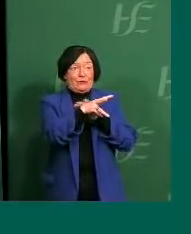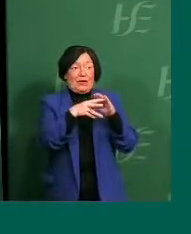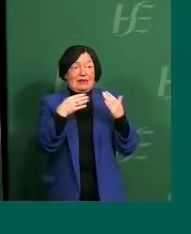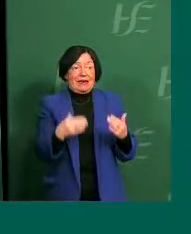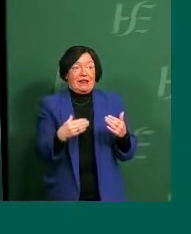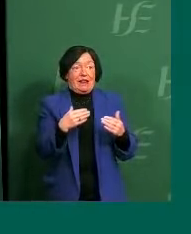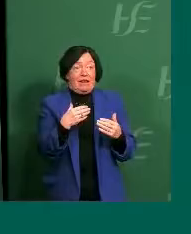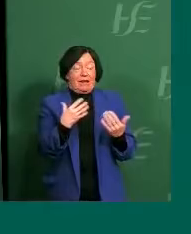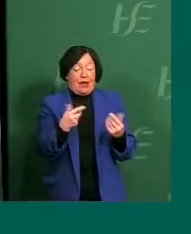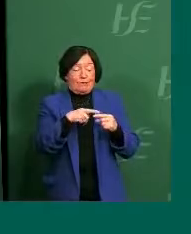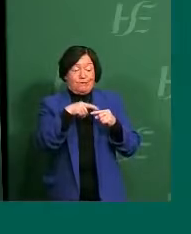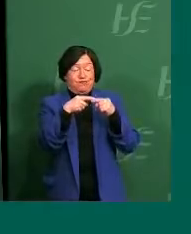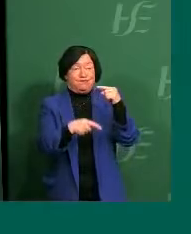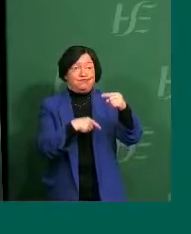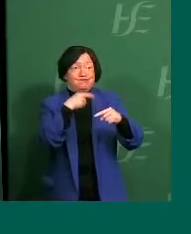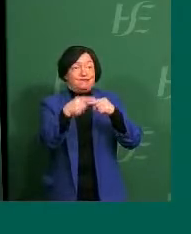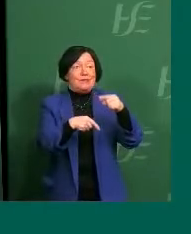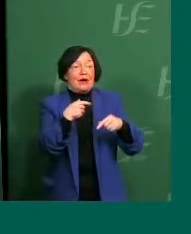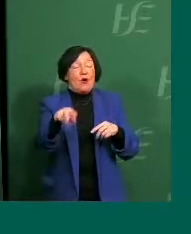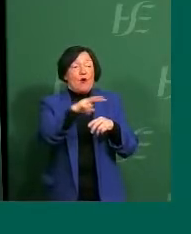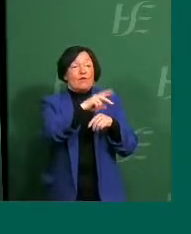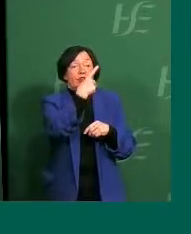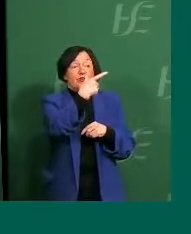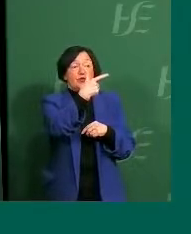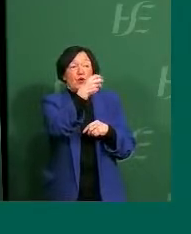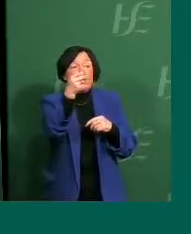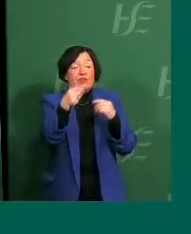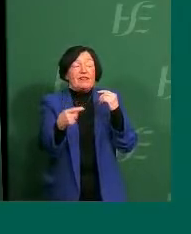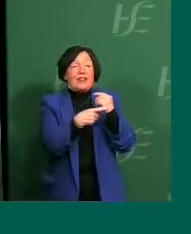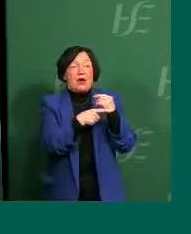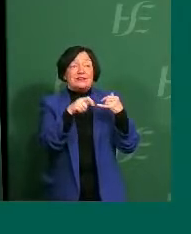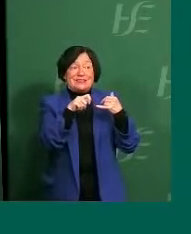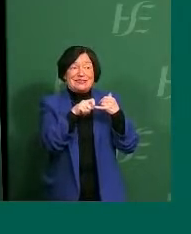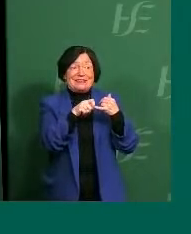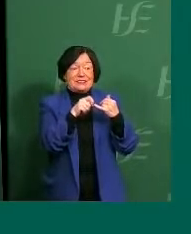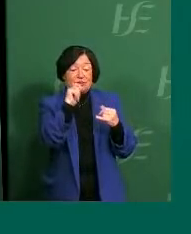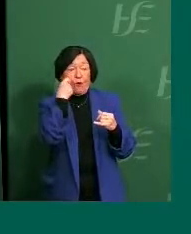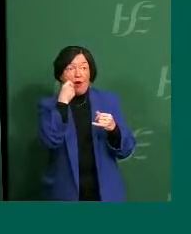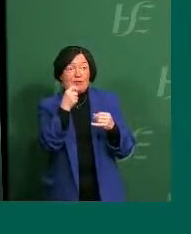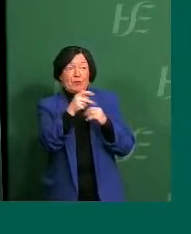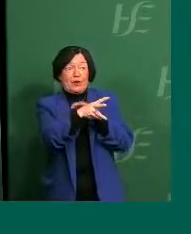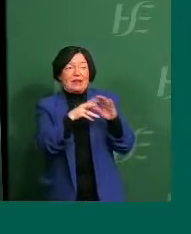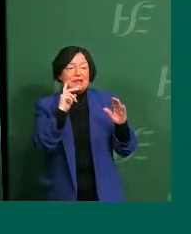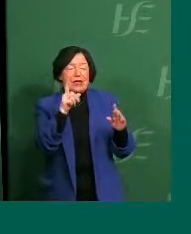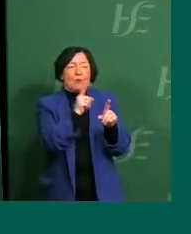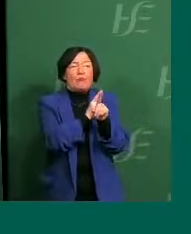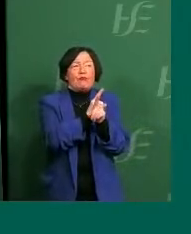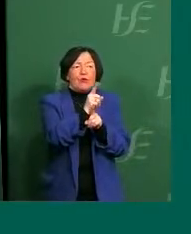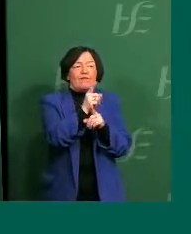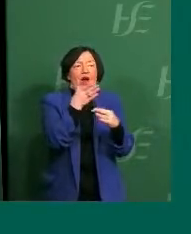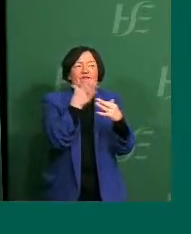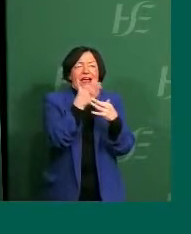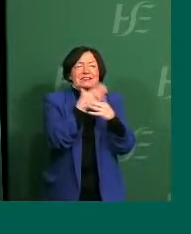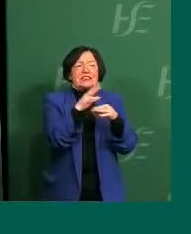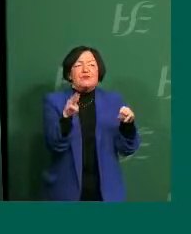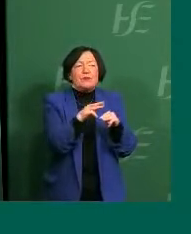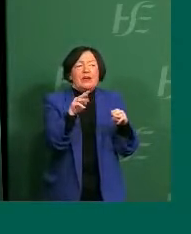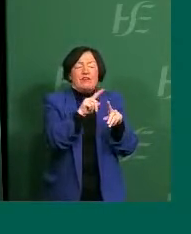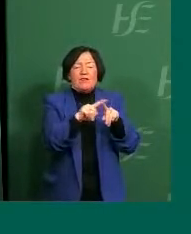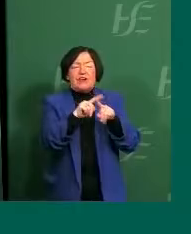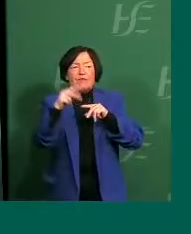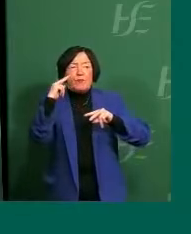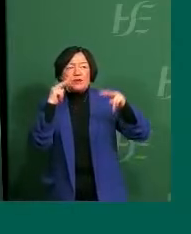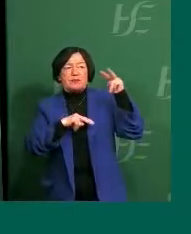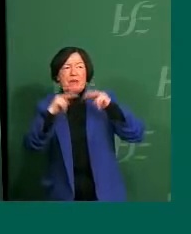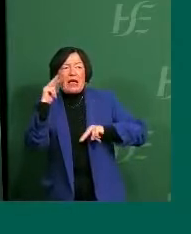of a running cycle. And over 200,000 swabs per week. And the testing system, we are seeing an improvement in terms of access for people from a number of